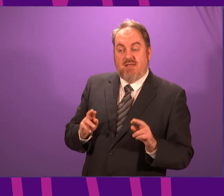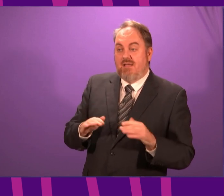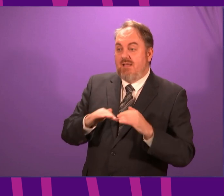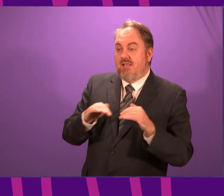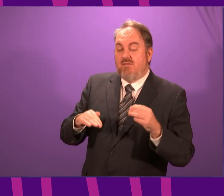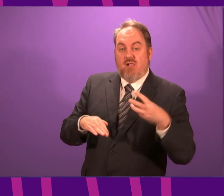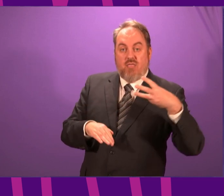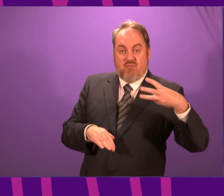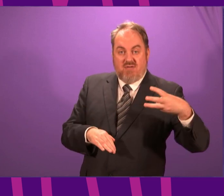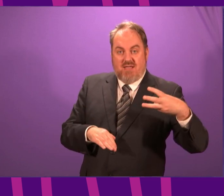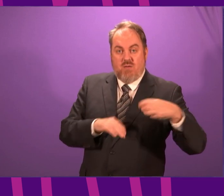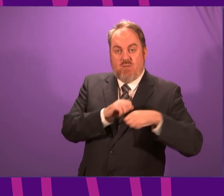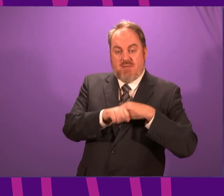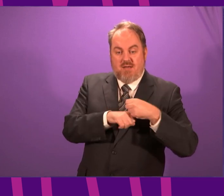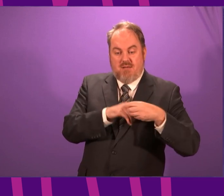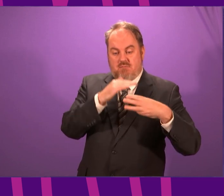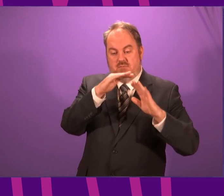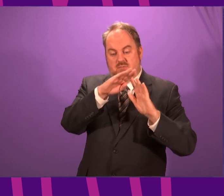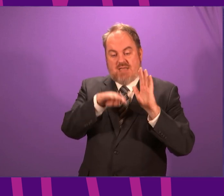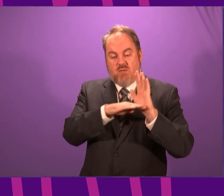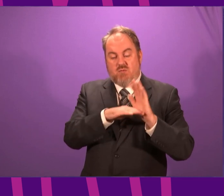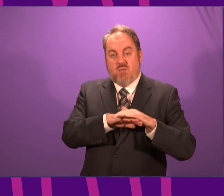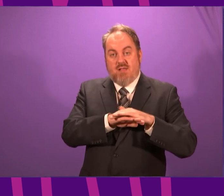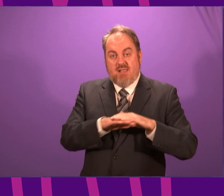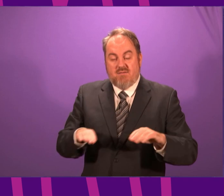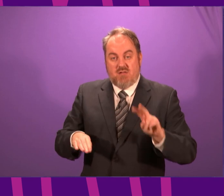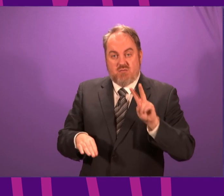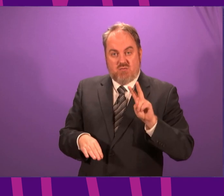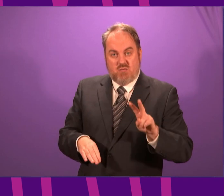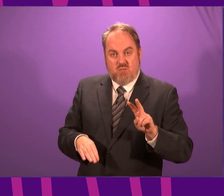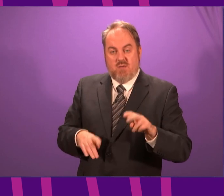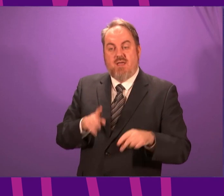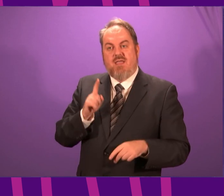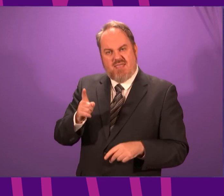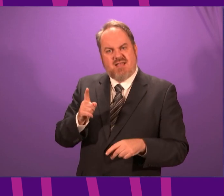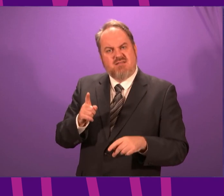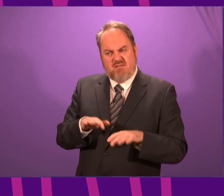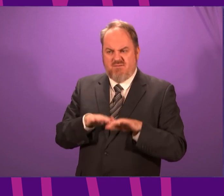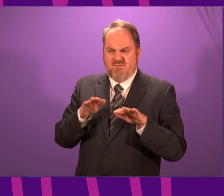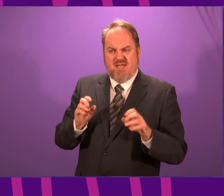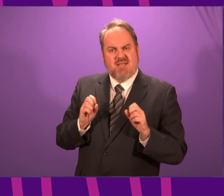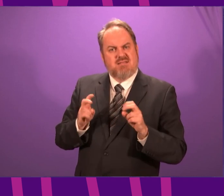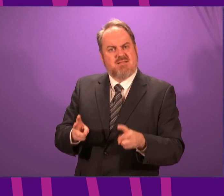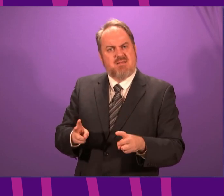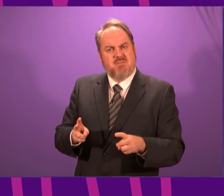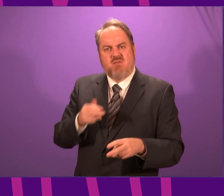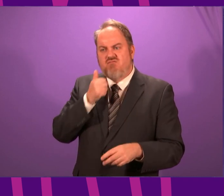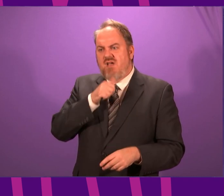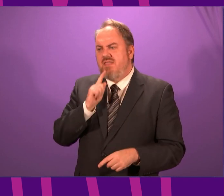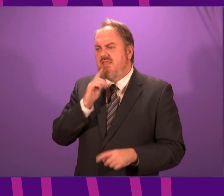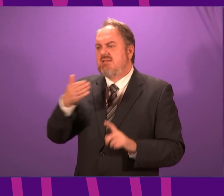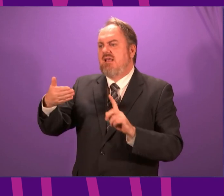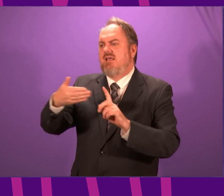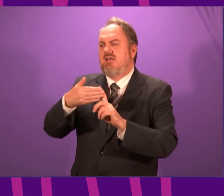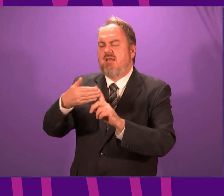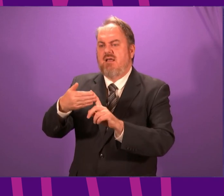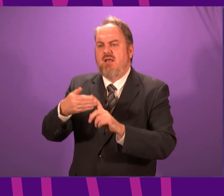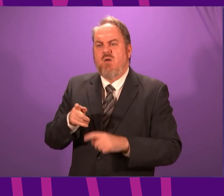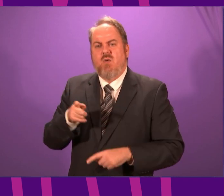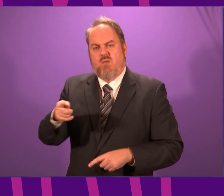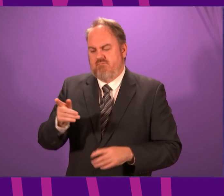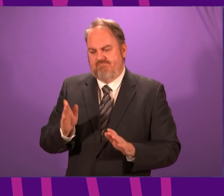where it can resume. And I think that's another benefit that the tier system brings, rather than it being about, well, you know, there might not